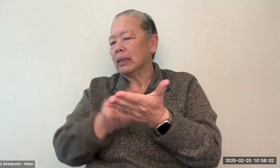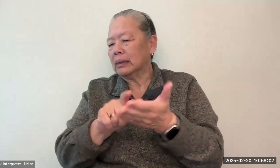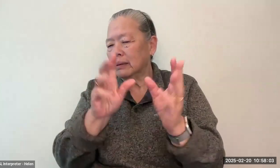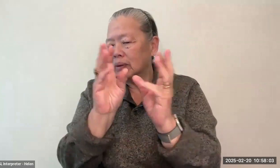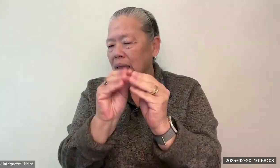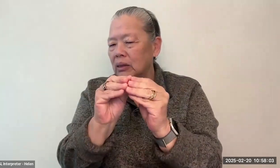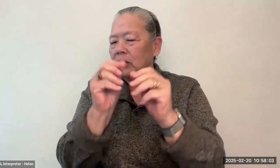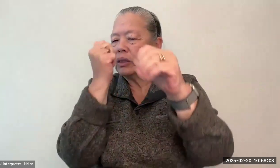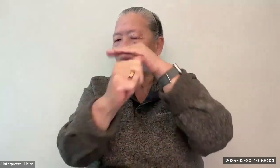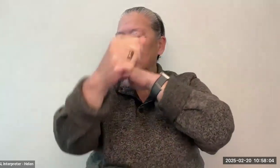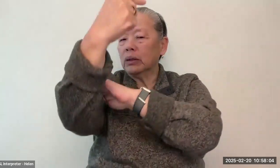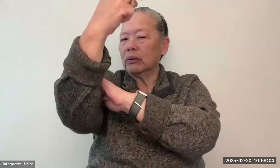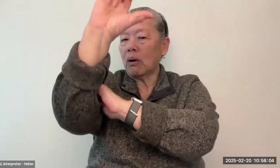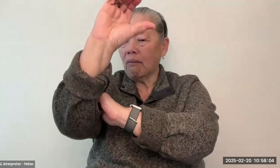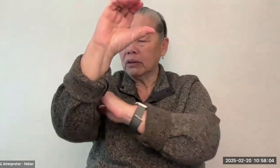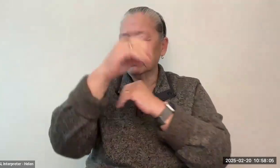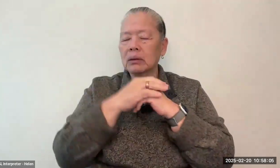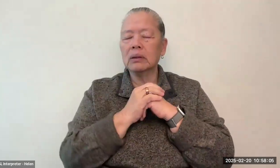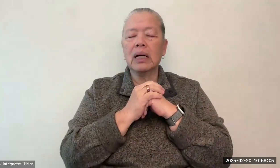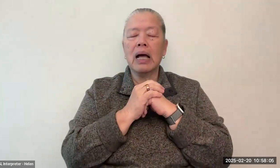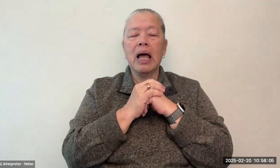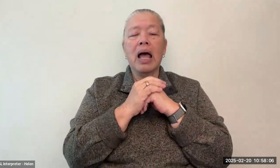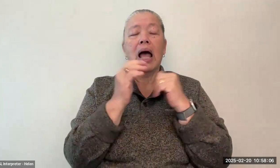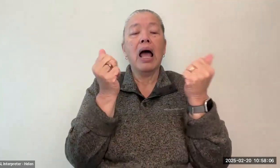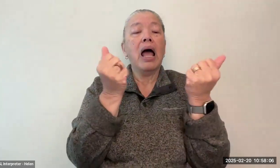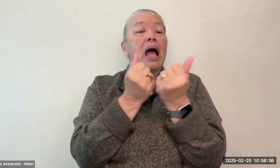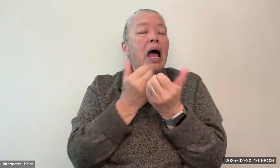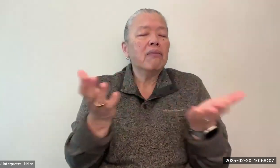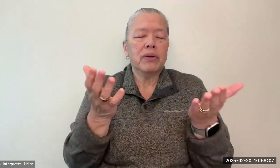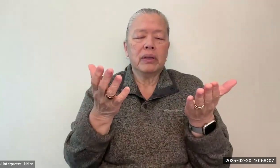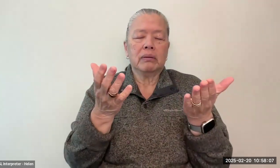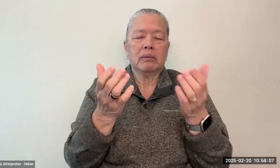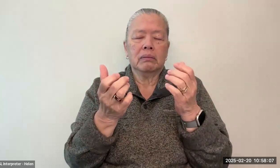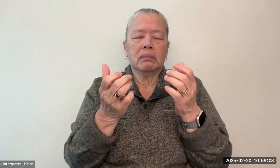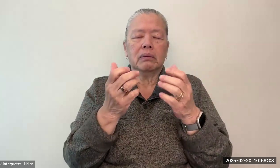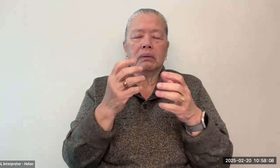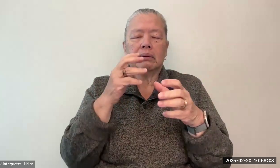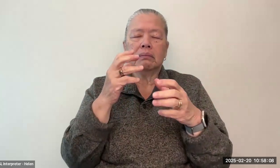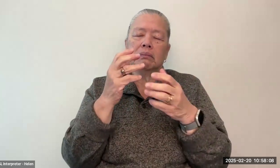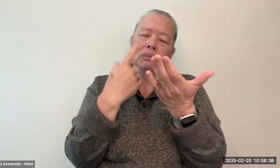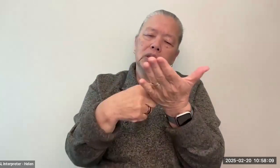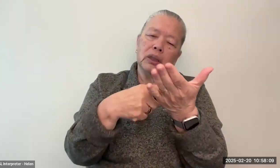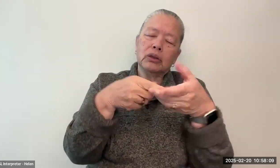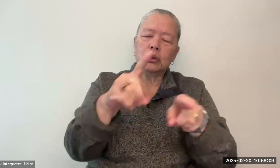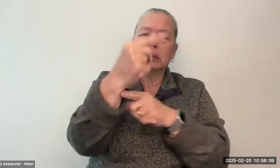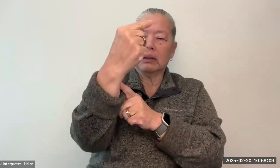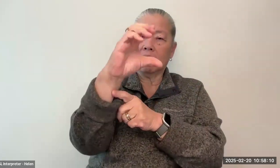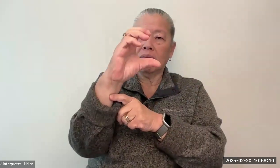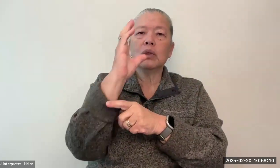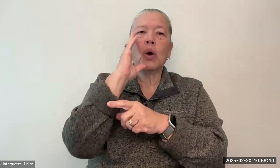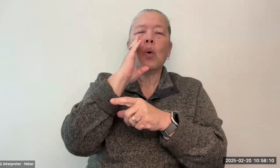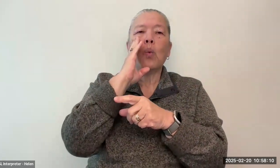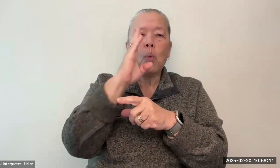Conference. Everything discussed at General Conference will be about things that affect